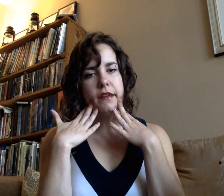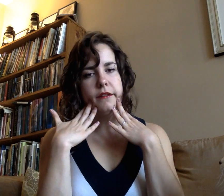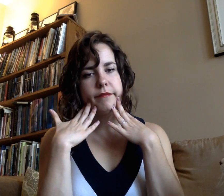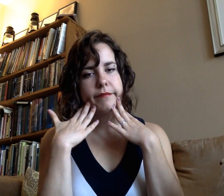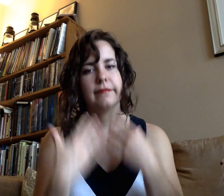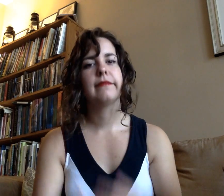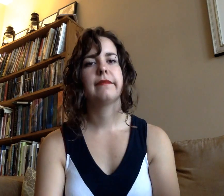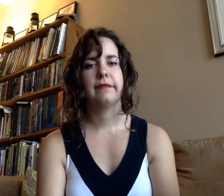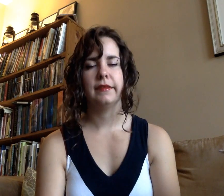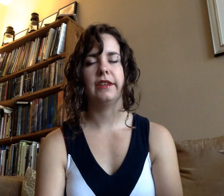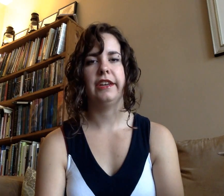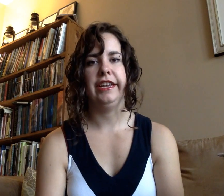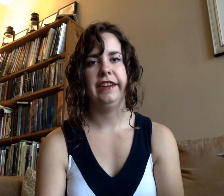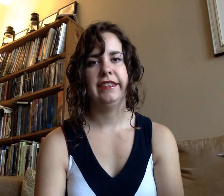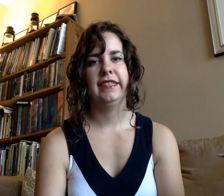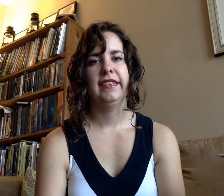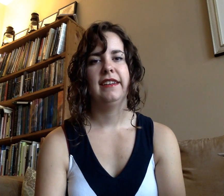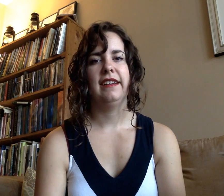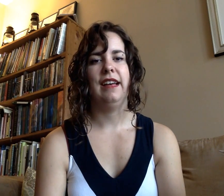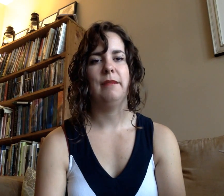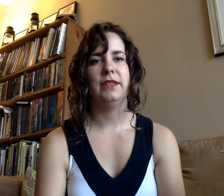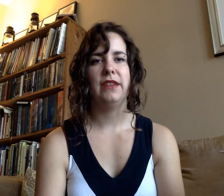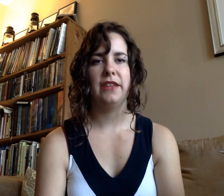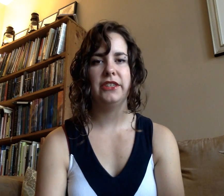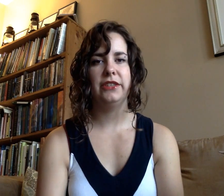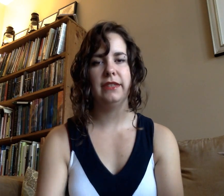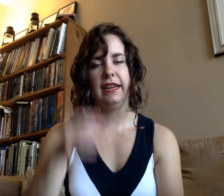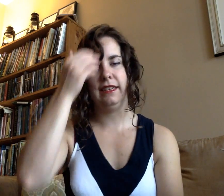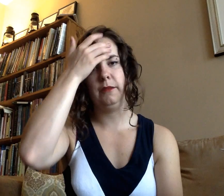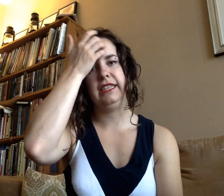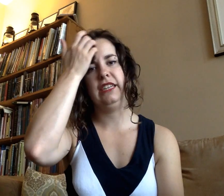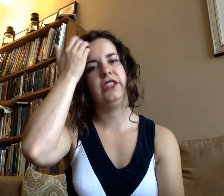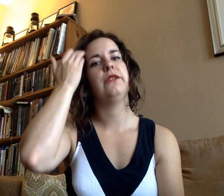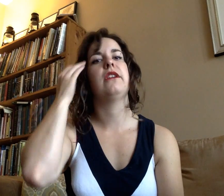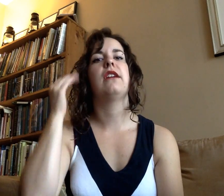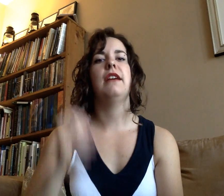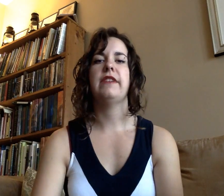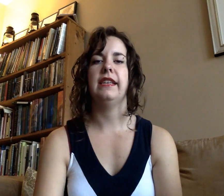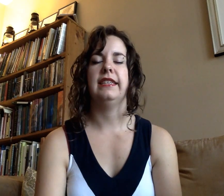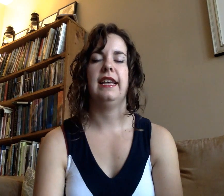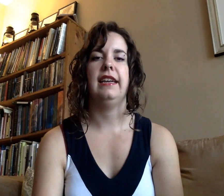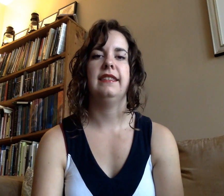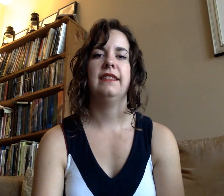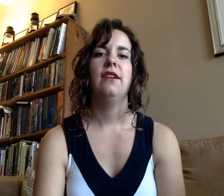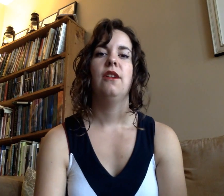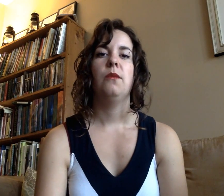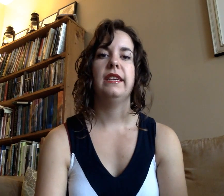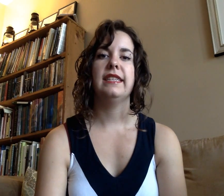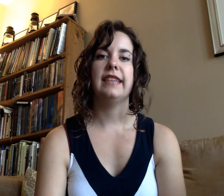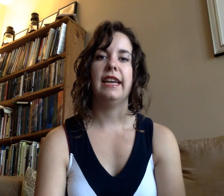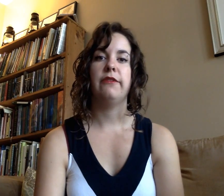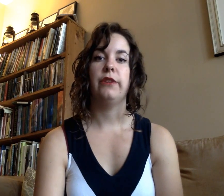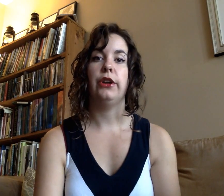Sad. Good. So the other 2 signs that I'll be teaching you that are not feeling signs, one is the sign for